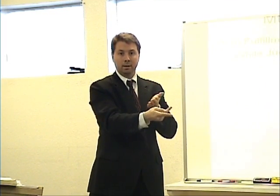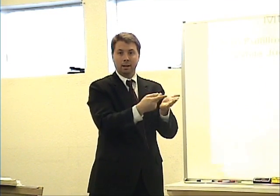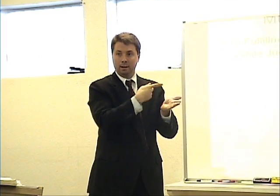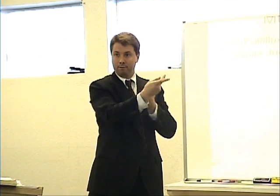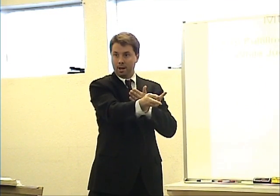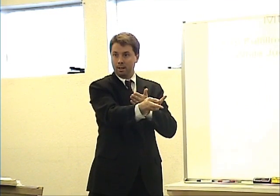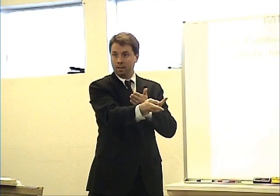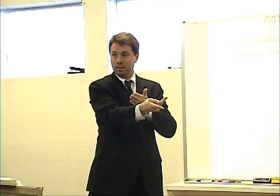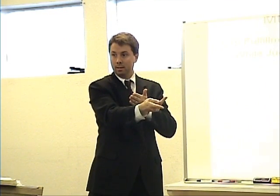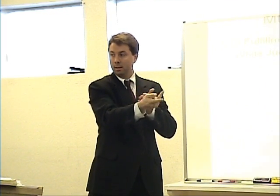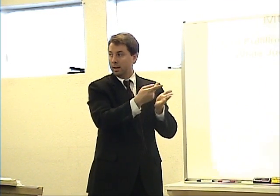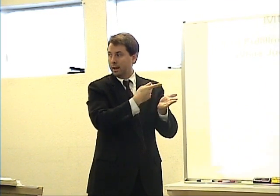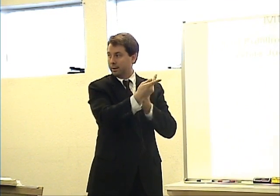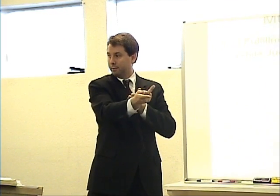he fell, and he fell.